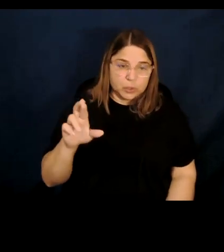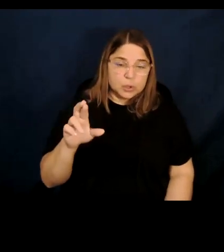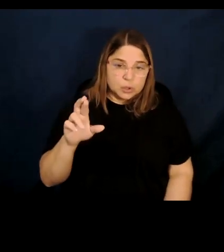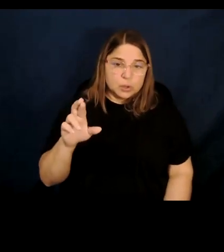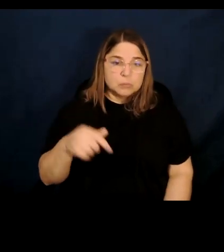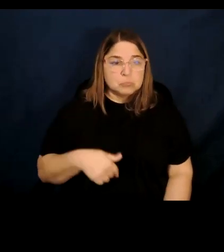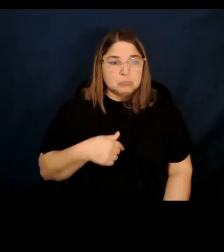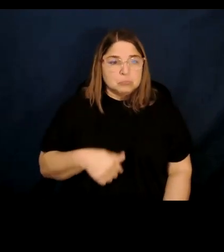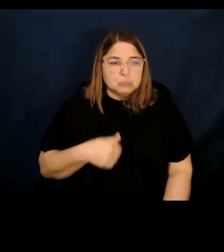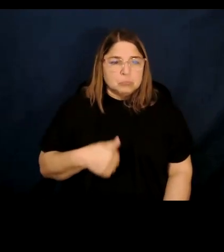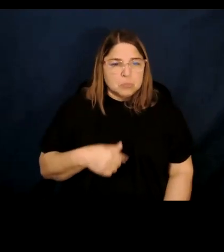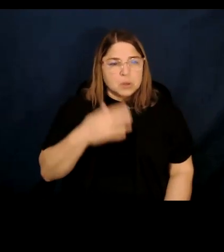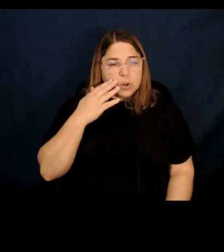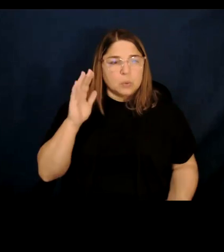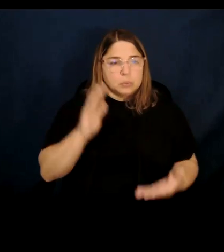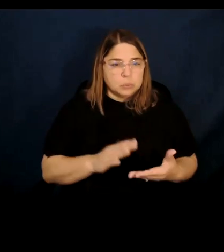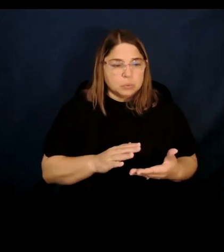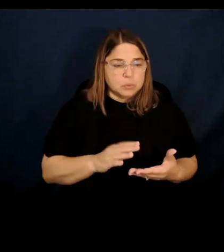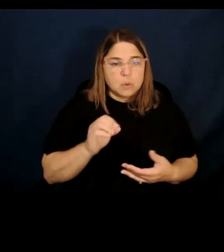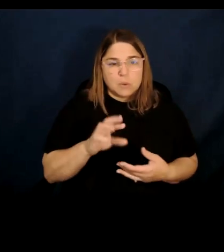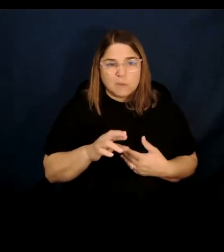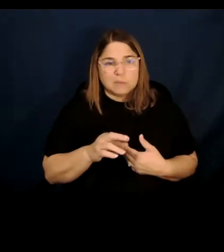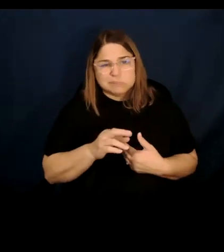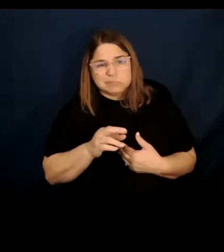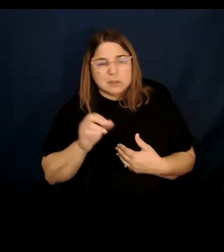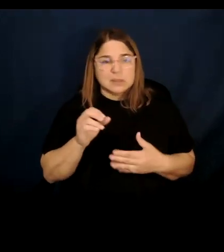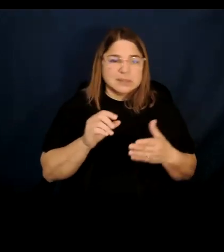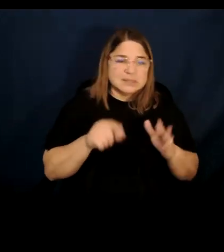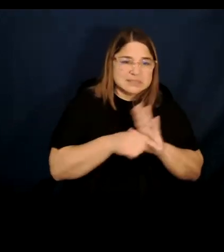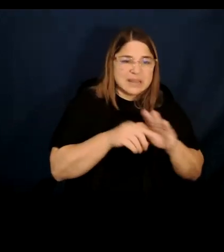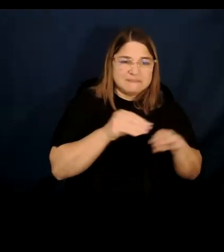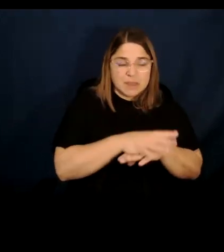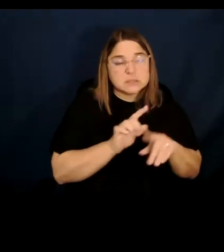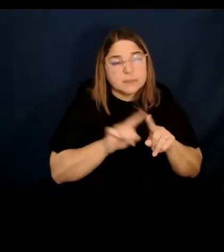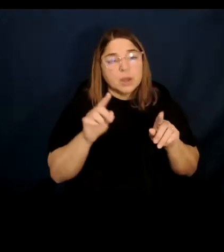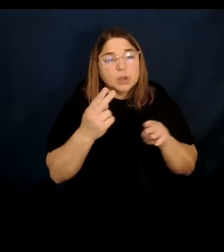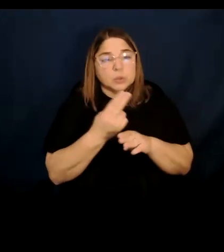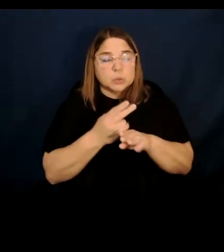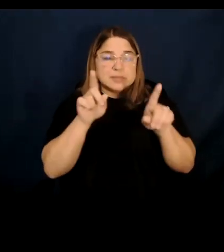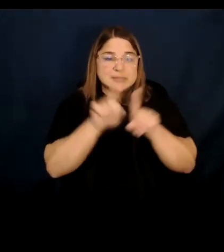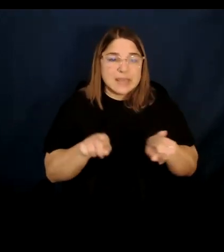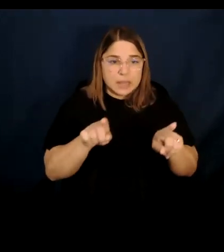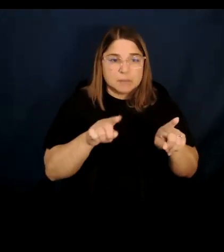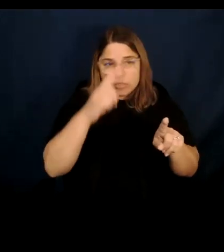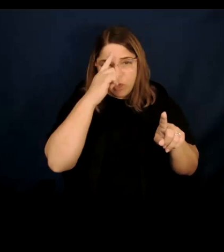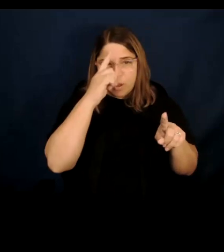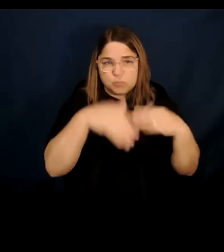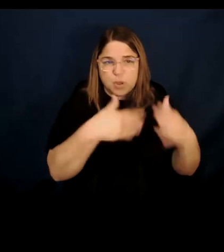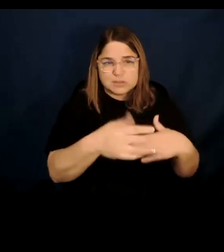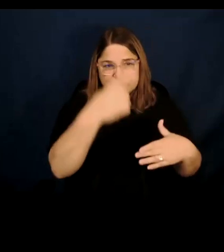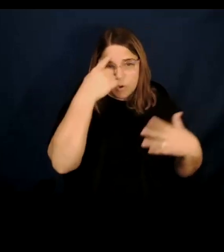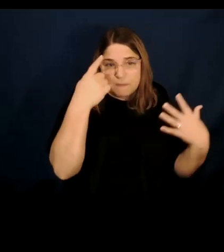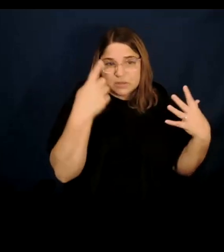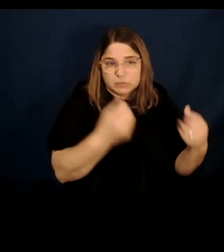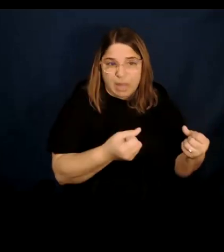reflux, and you also know if your side effects are really undesirable. But when you use the same kind of thought process to consider medications for mental